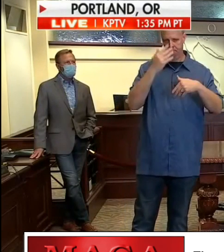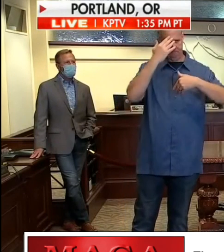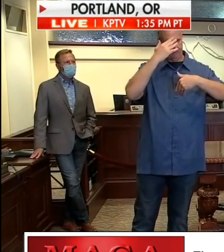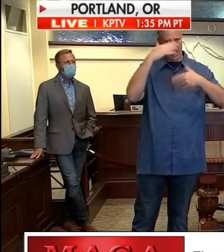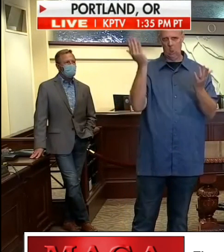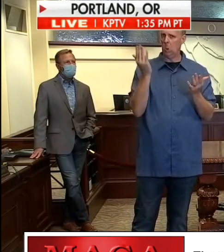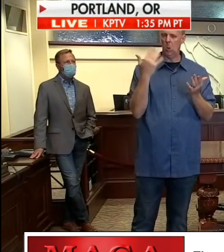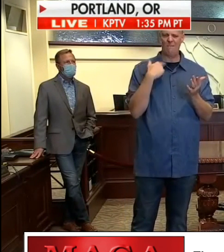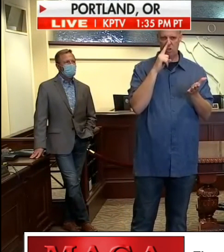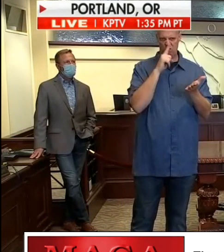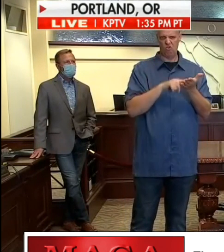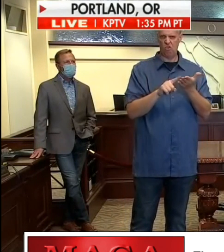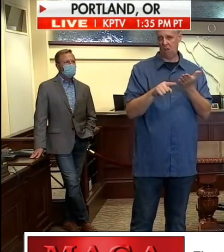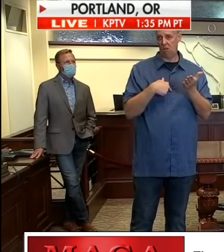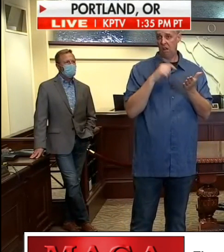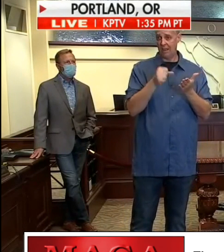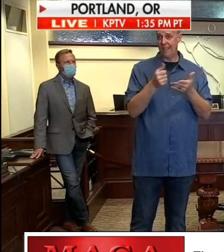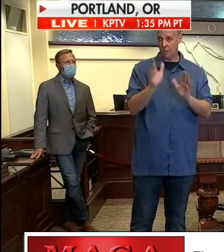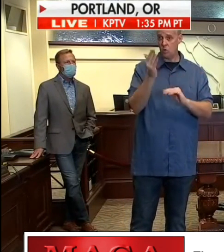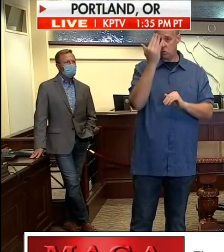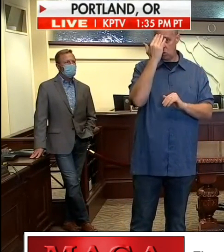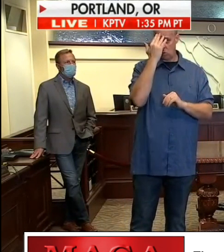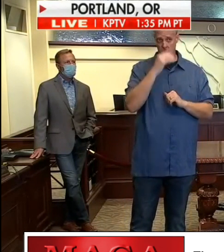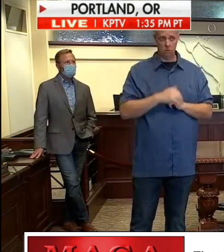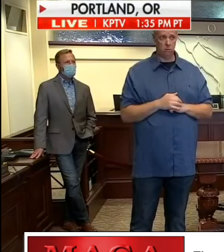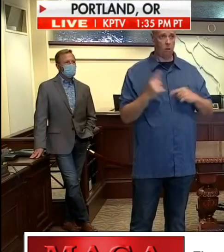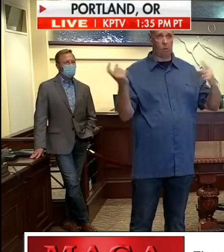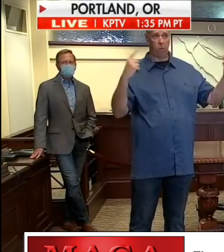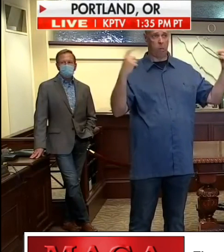back and check, but we can get that to you.